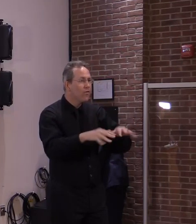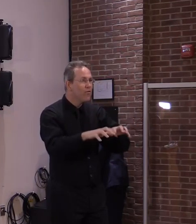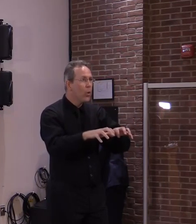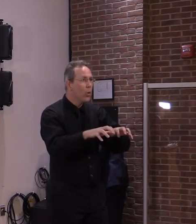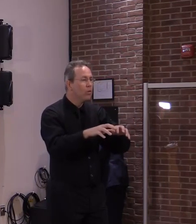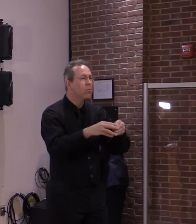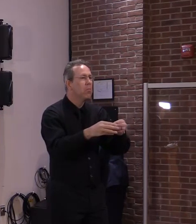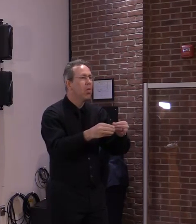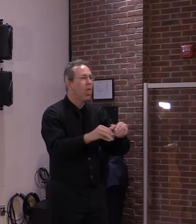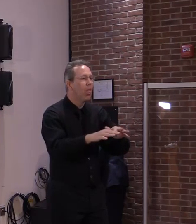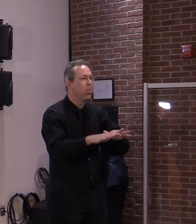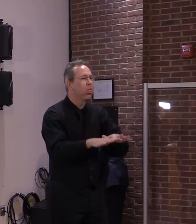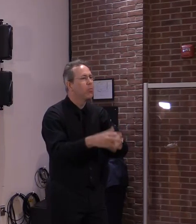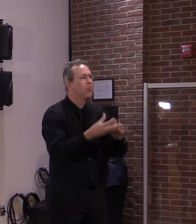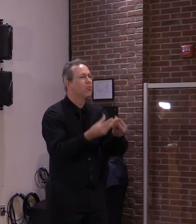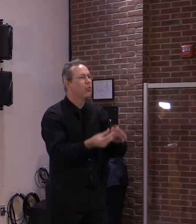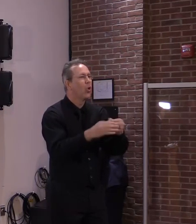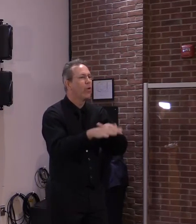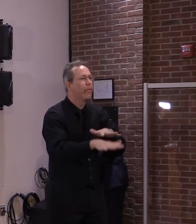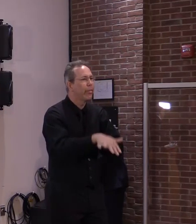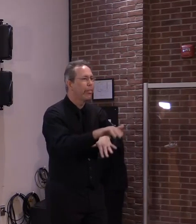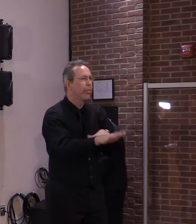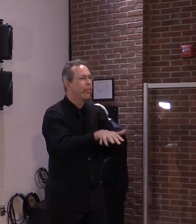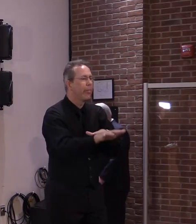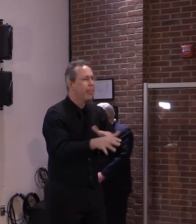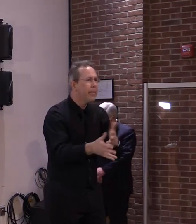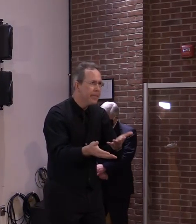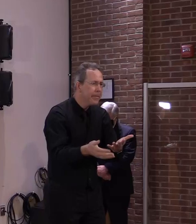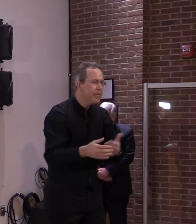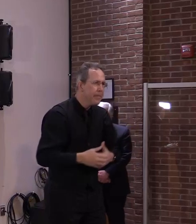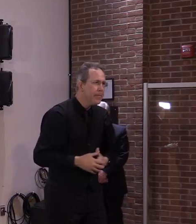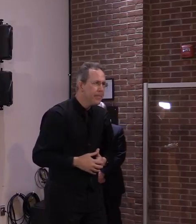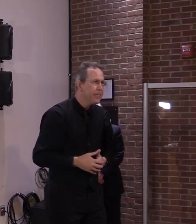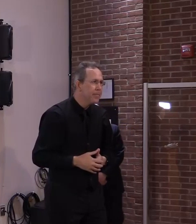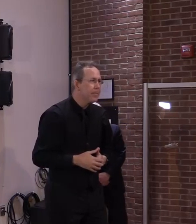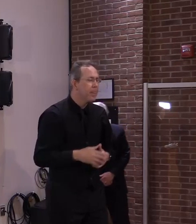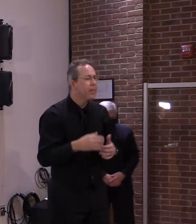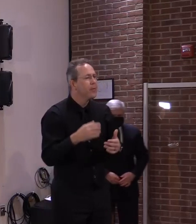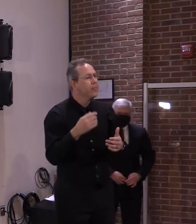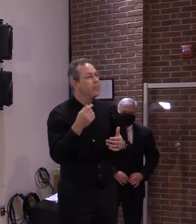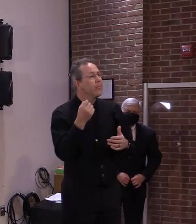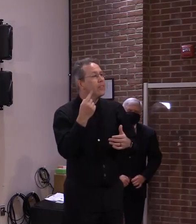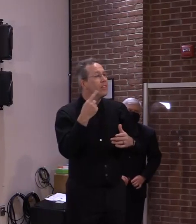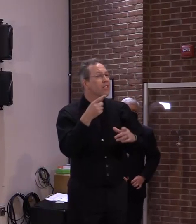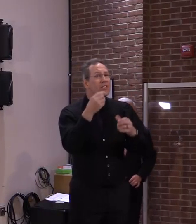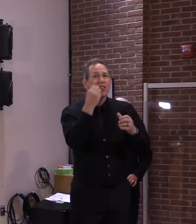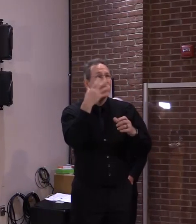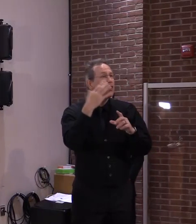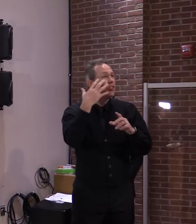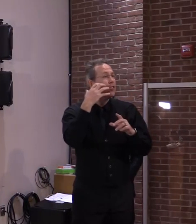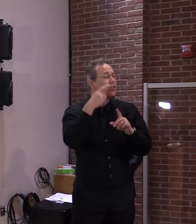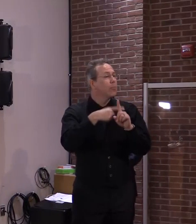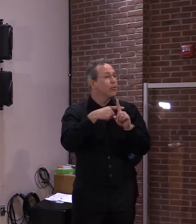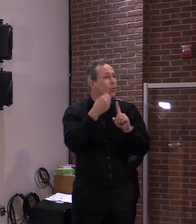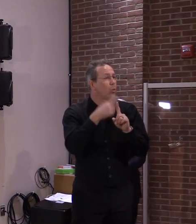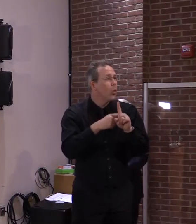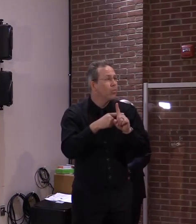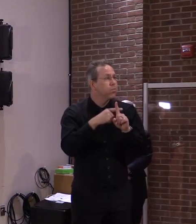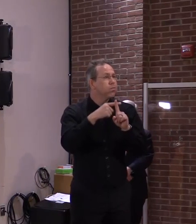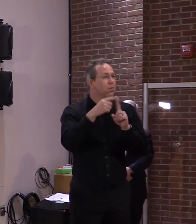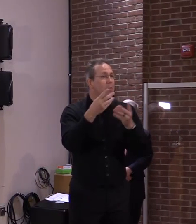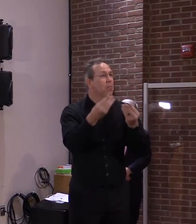in terms of the longevity. If we can get a few days of warm weather with the frost coming out quickly, it won't